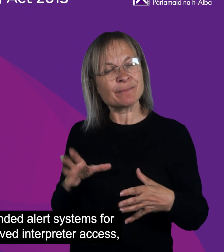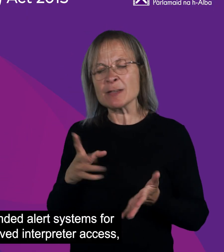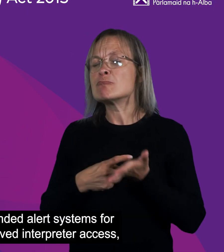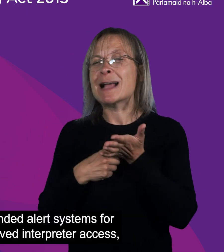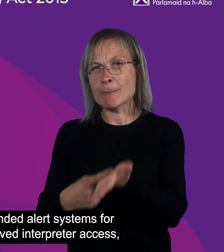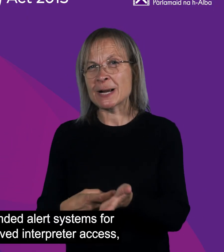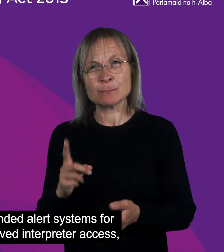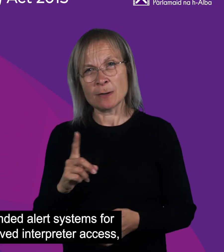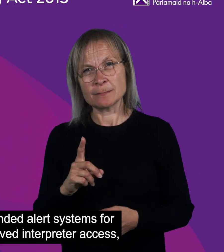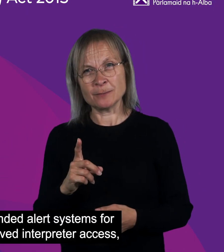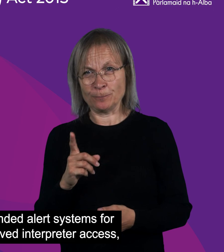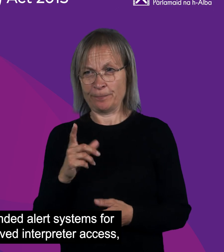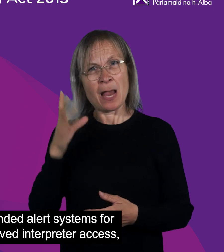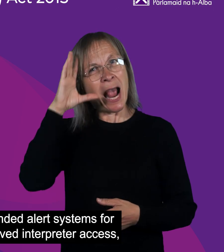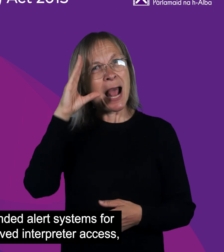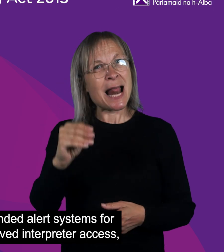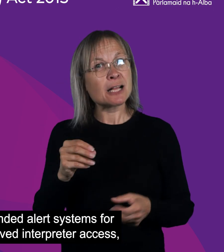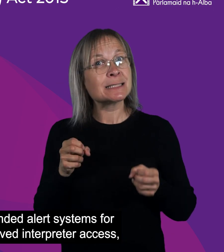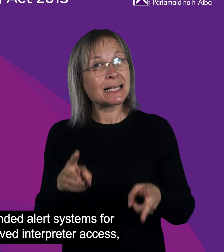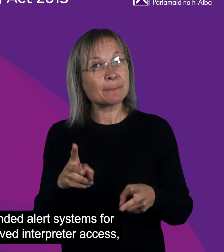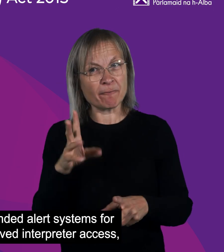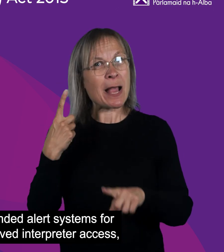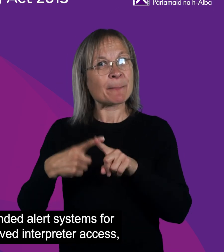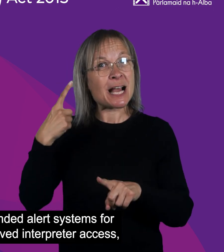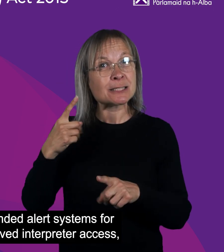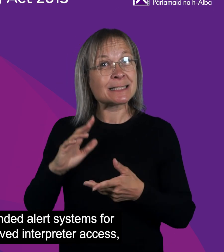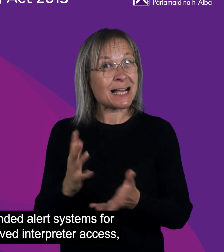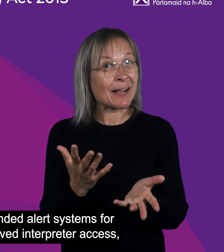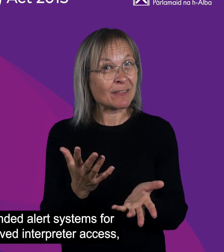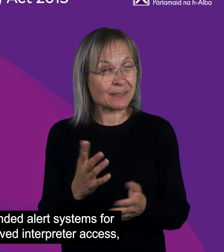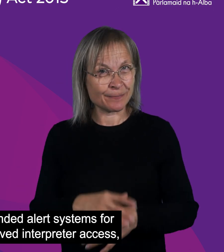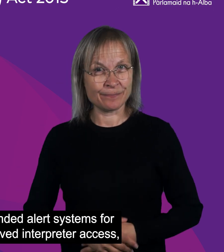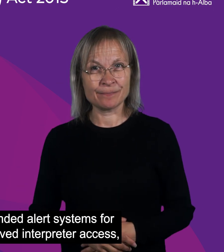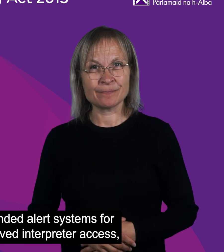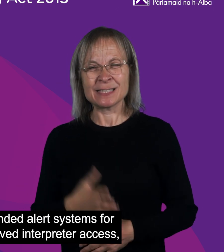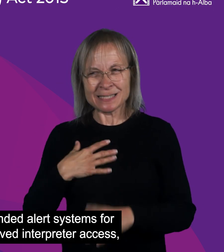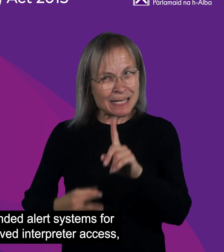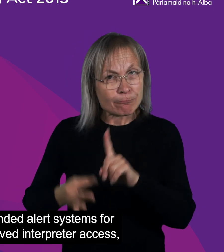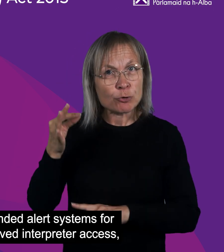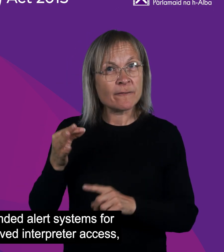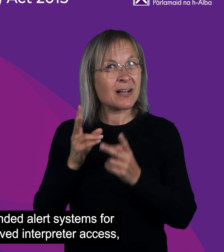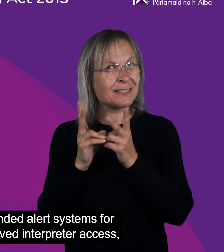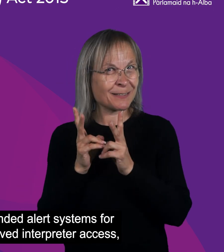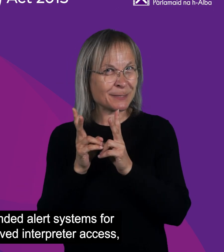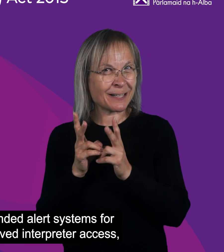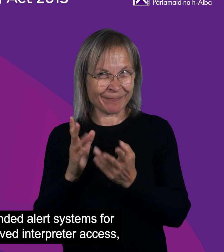The committee recommended alert systems for emergency services, improved interpreter access, and greater understanding of